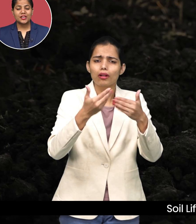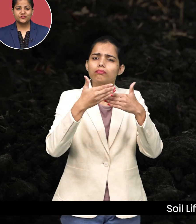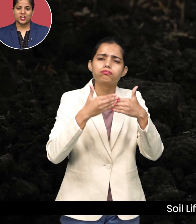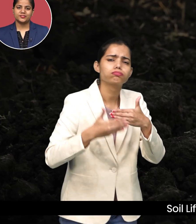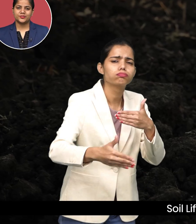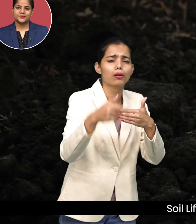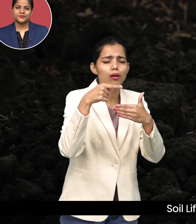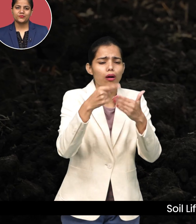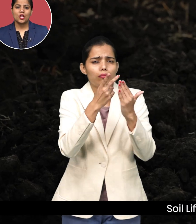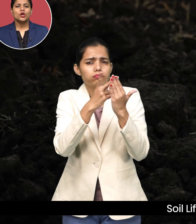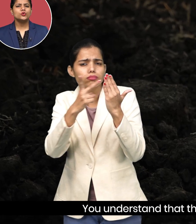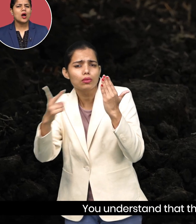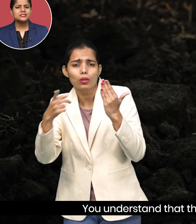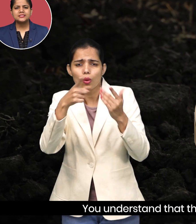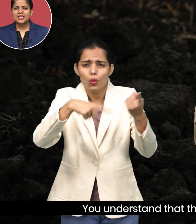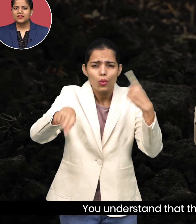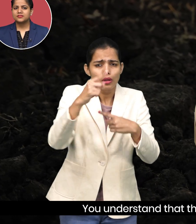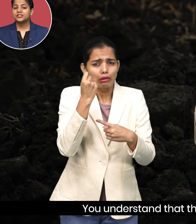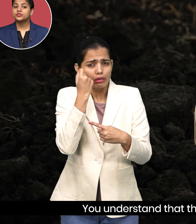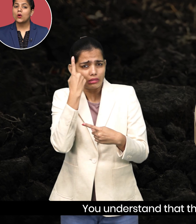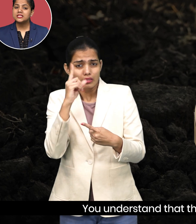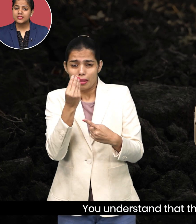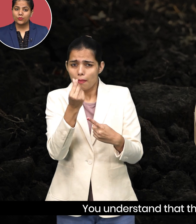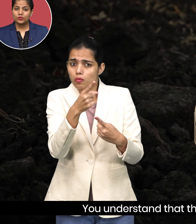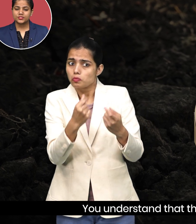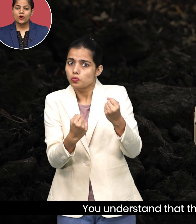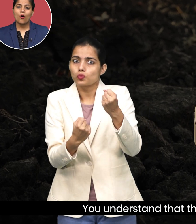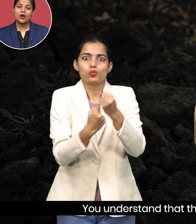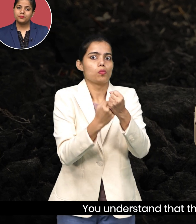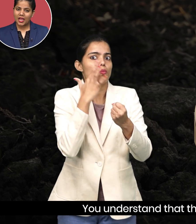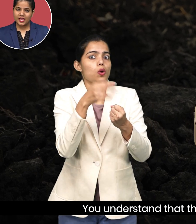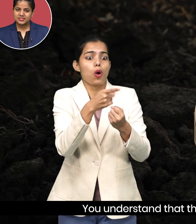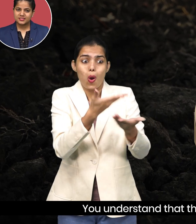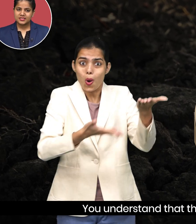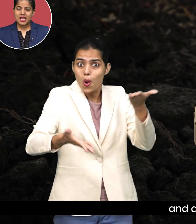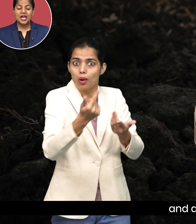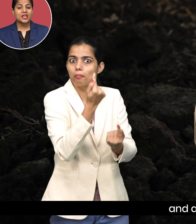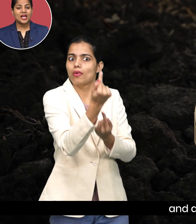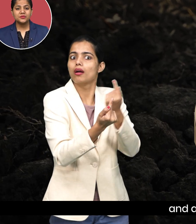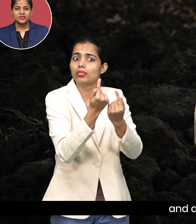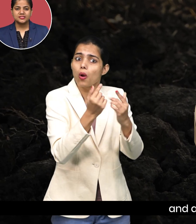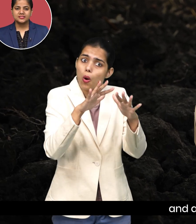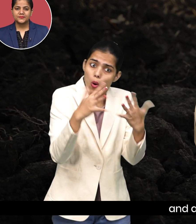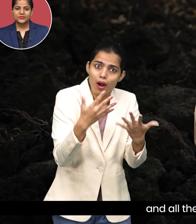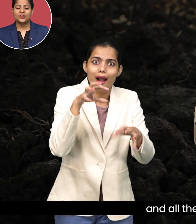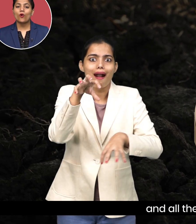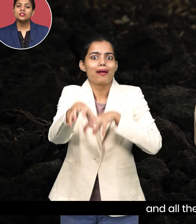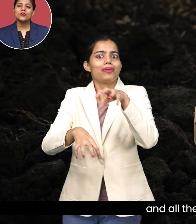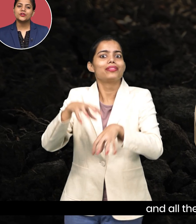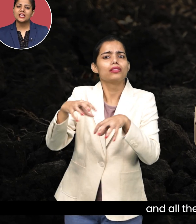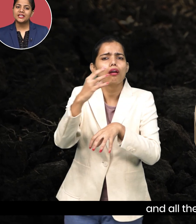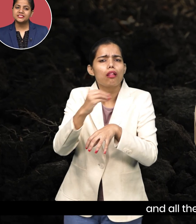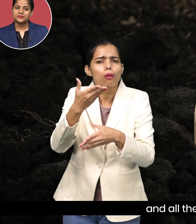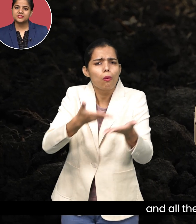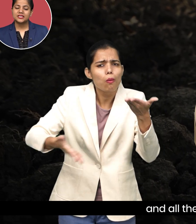Soil life chart. You understand that the soil supports all plants and animals, and all